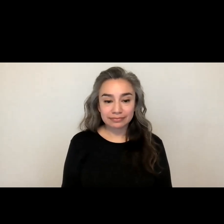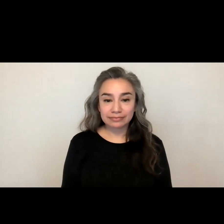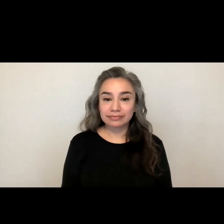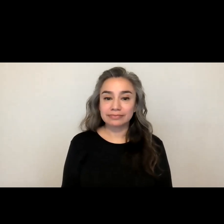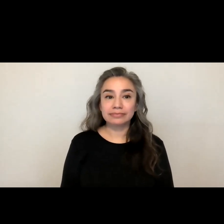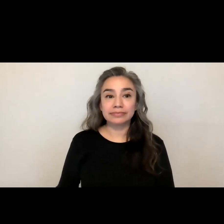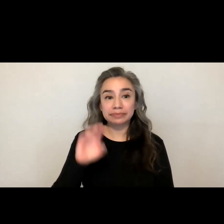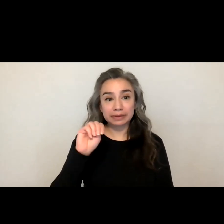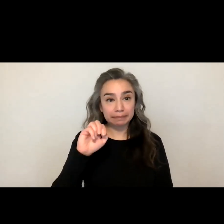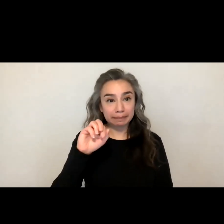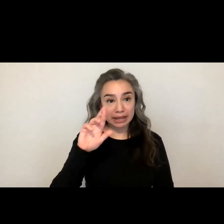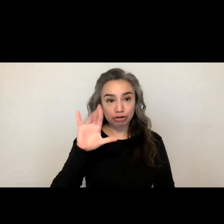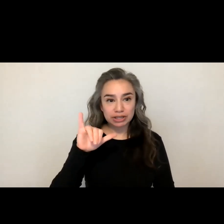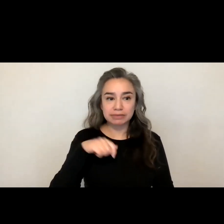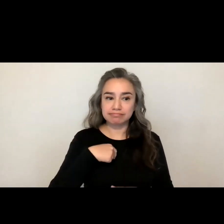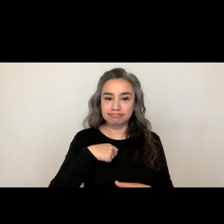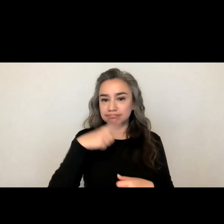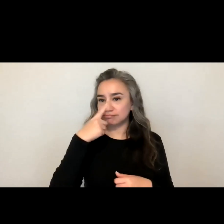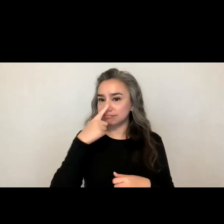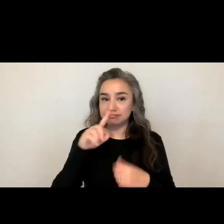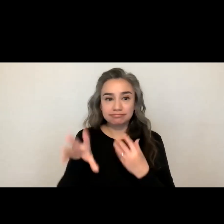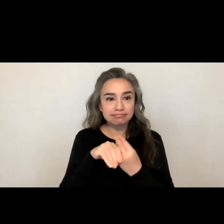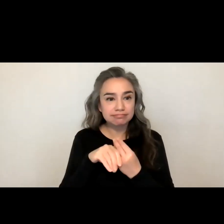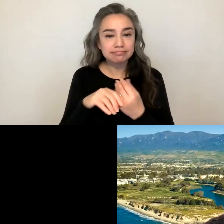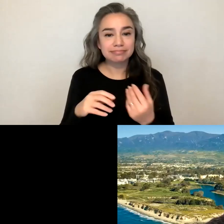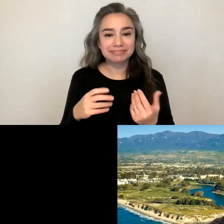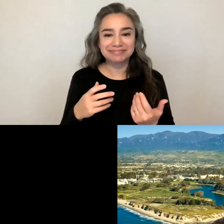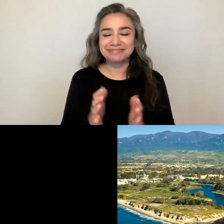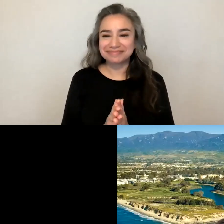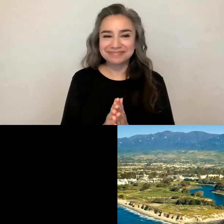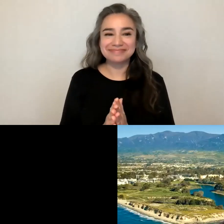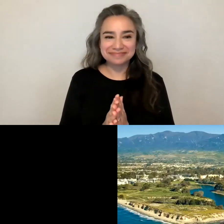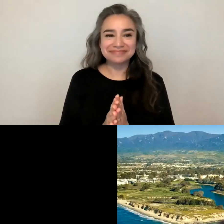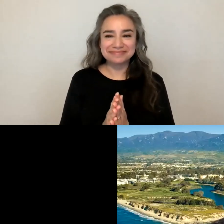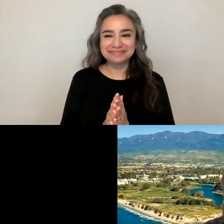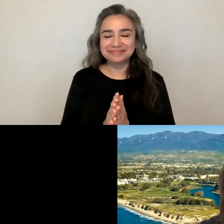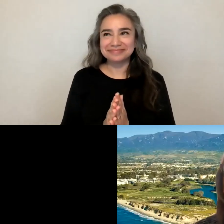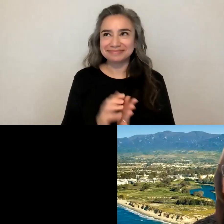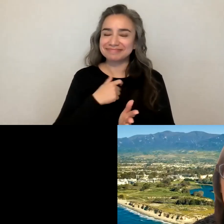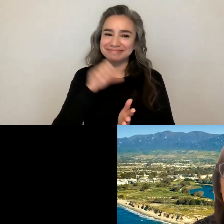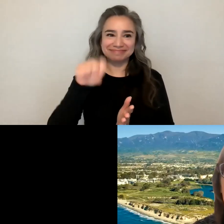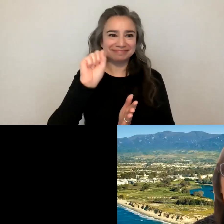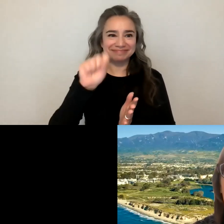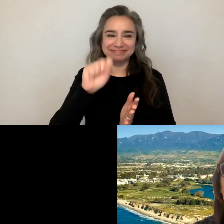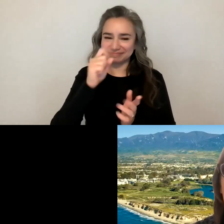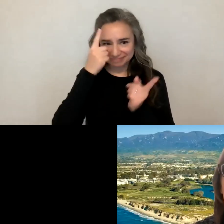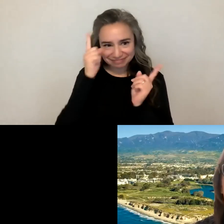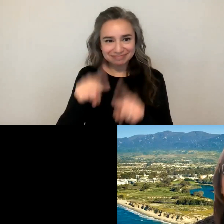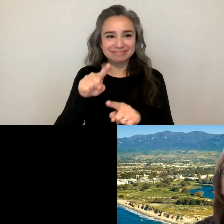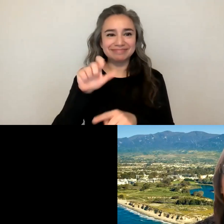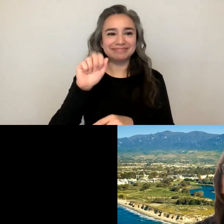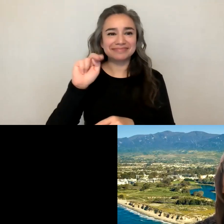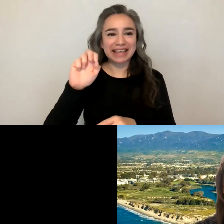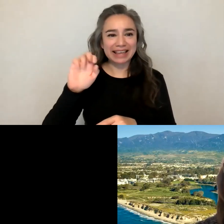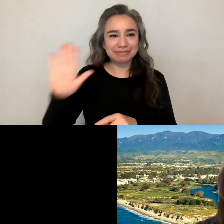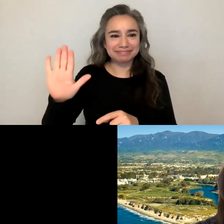Yeah, I can jump in here because I really echo Anne's point that one